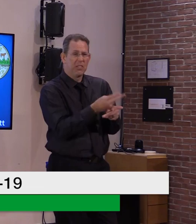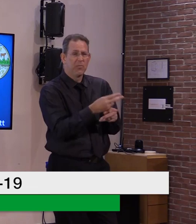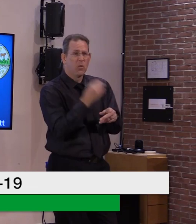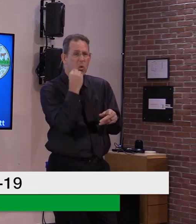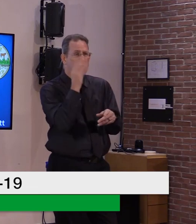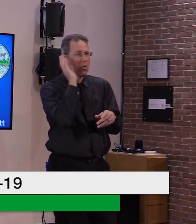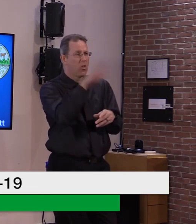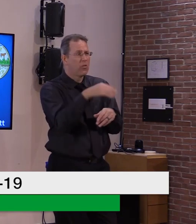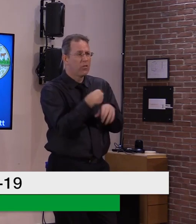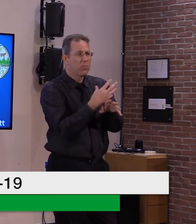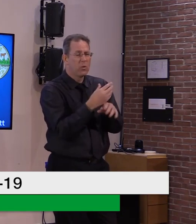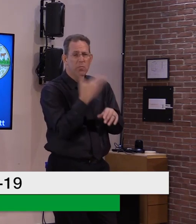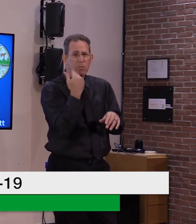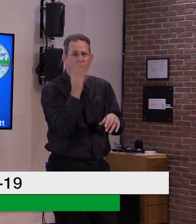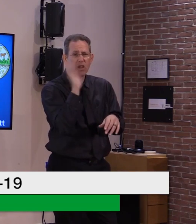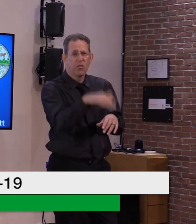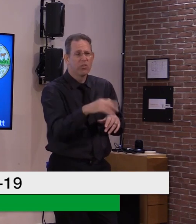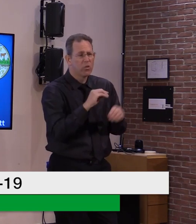weeks